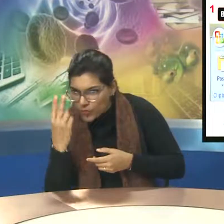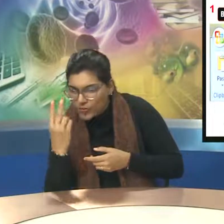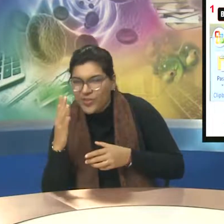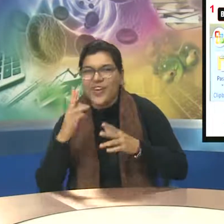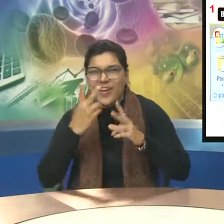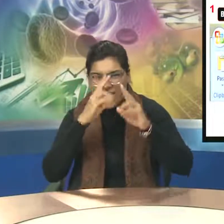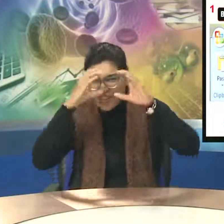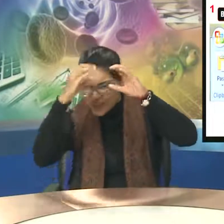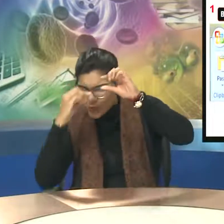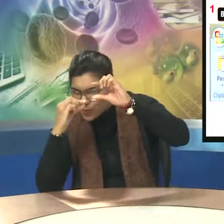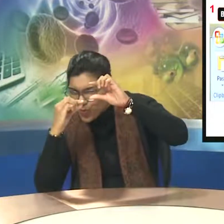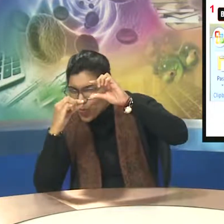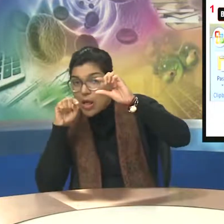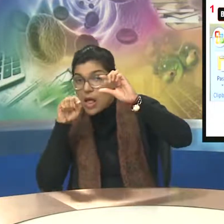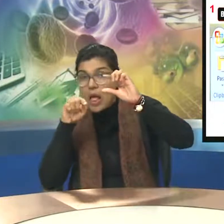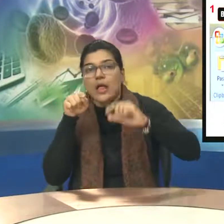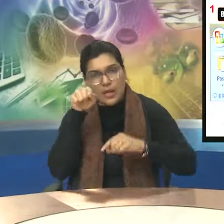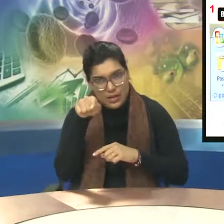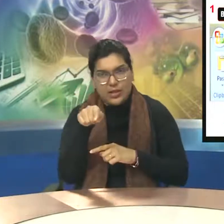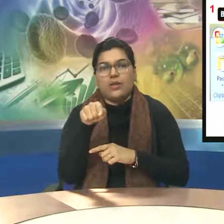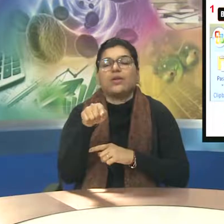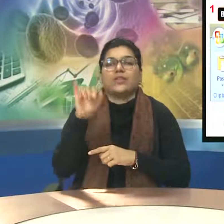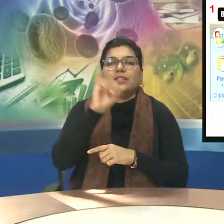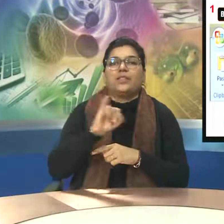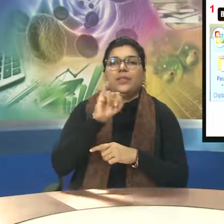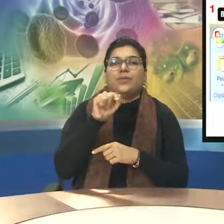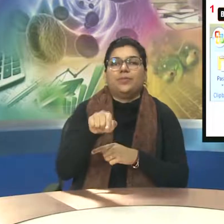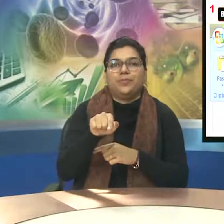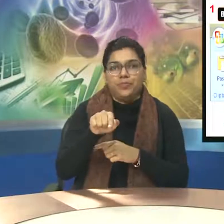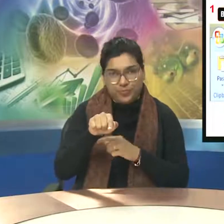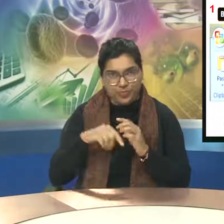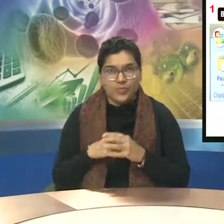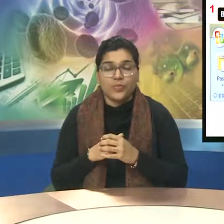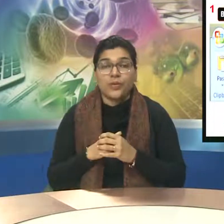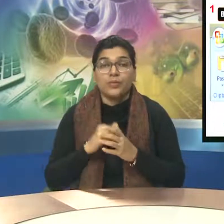How we can use subscript?